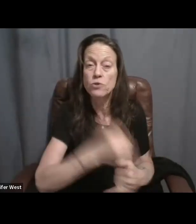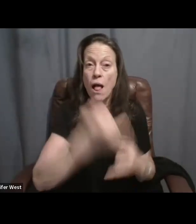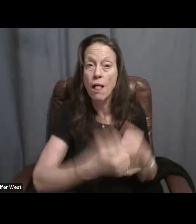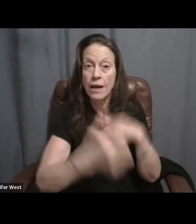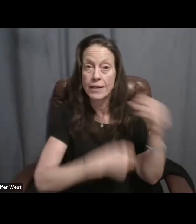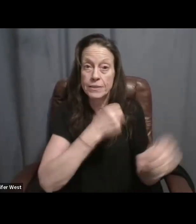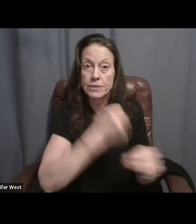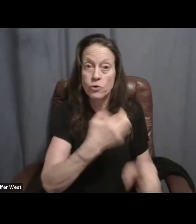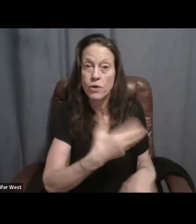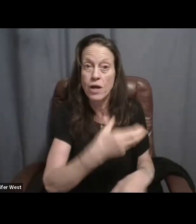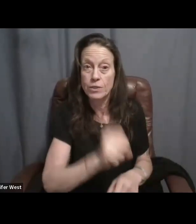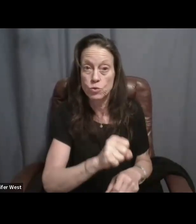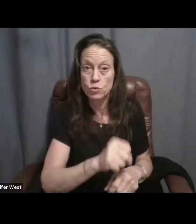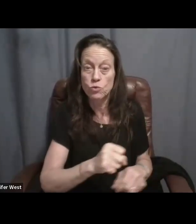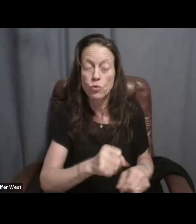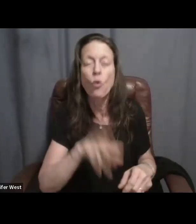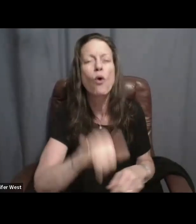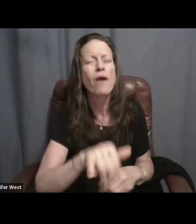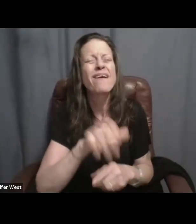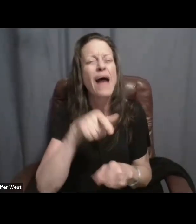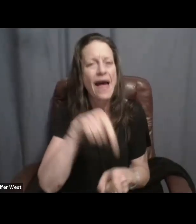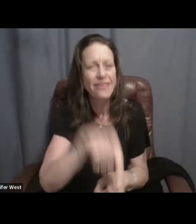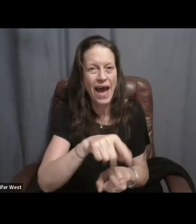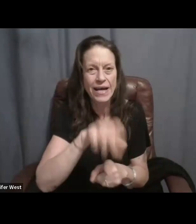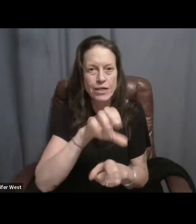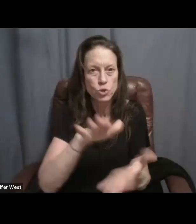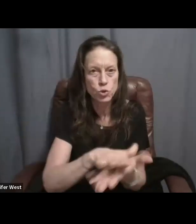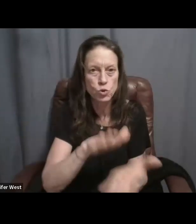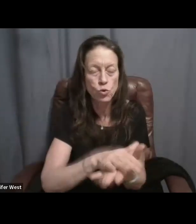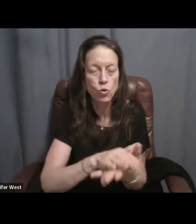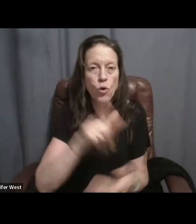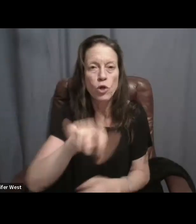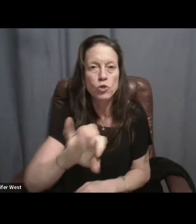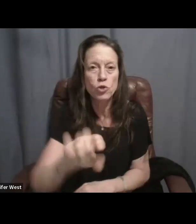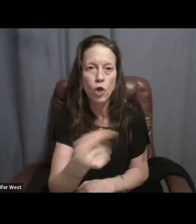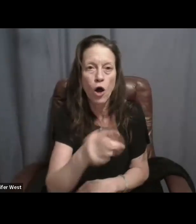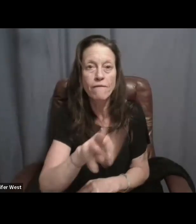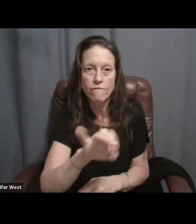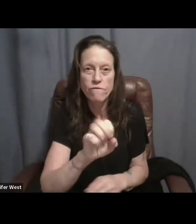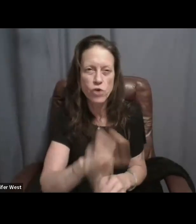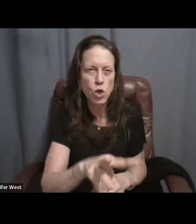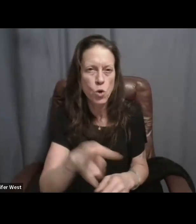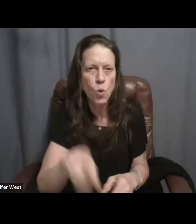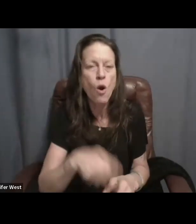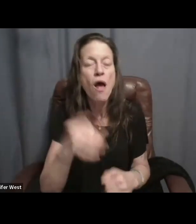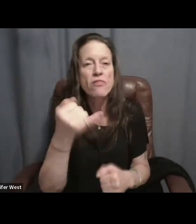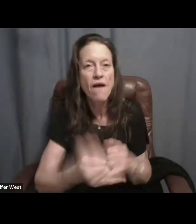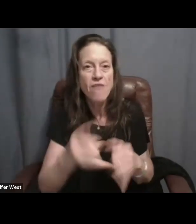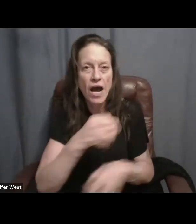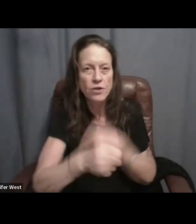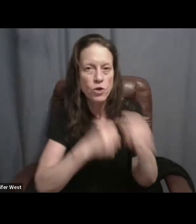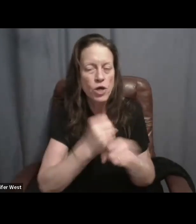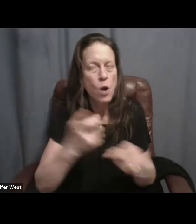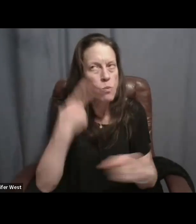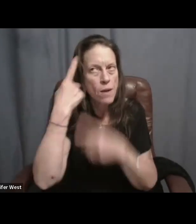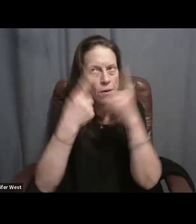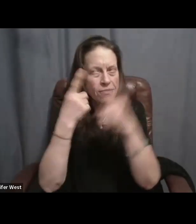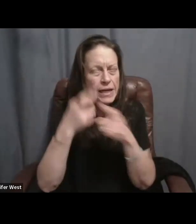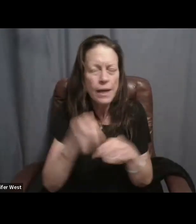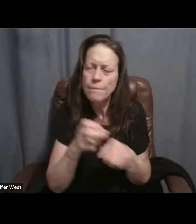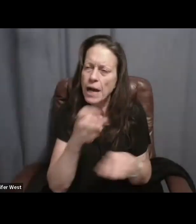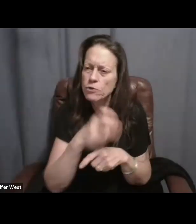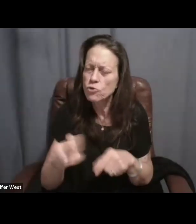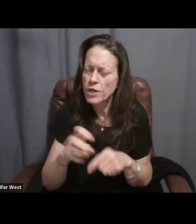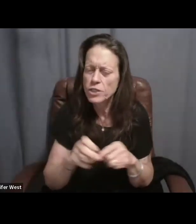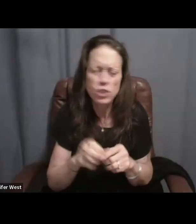about what was next for Timmy. Fortunately, the transition teacher that we had was very helpful, sending a